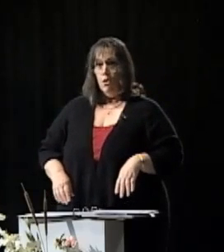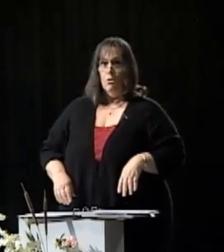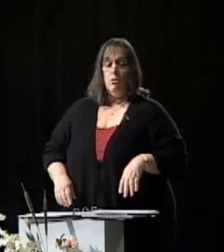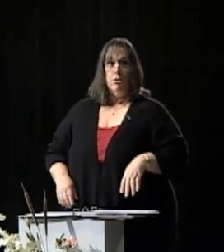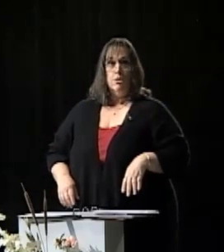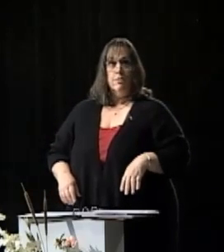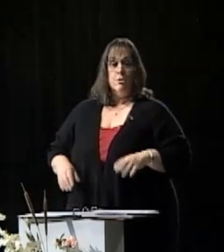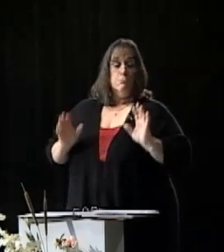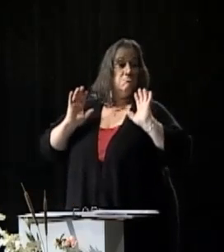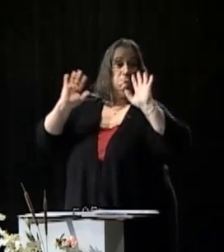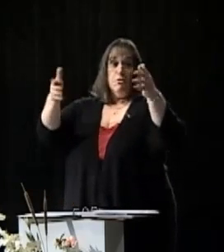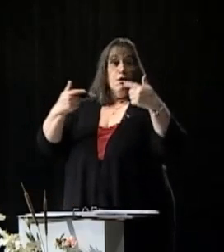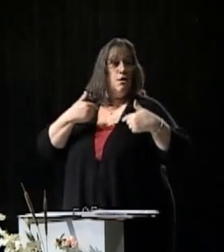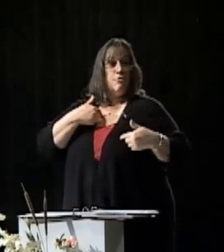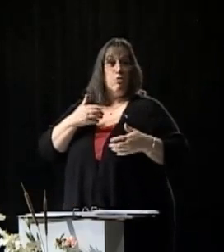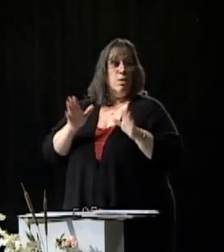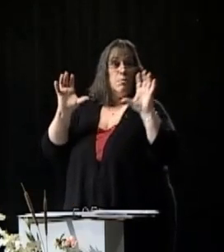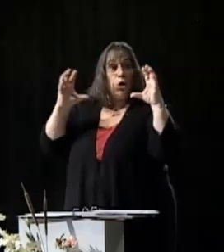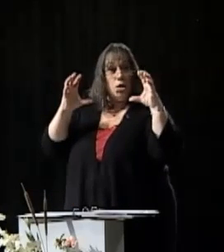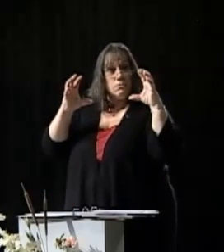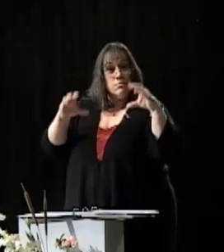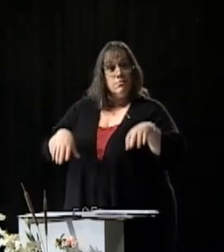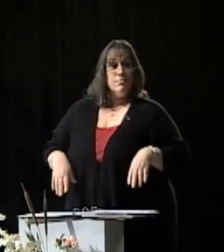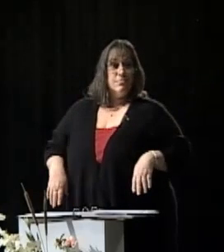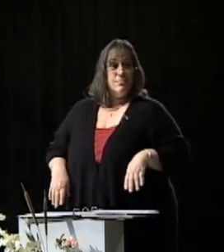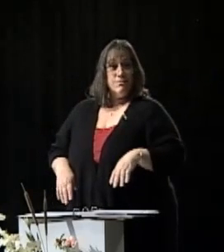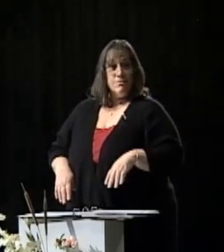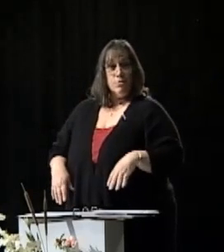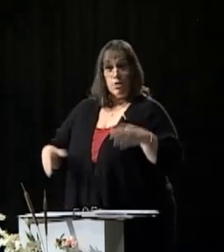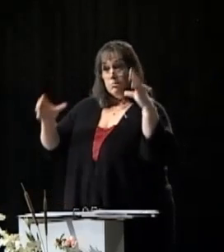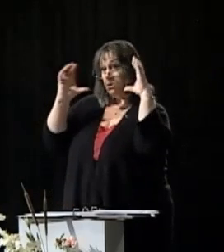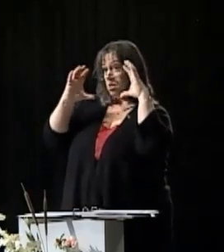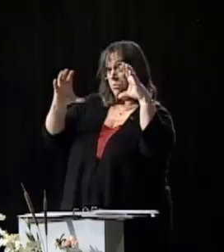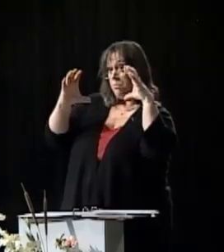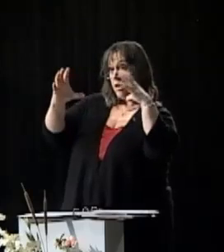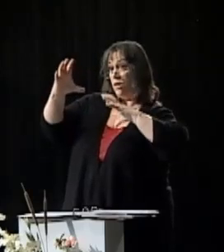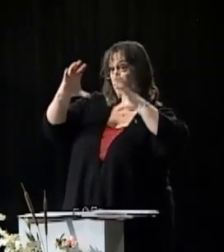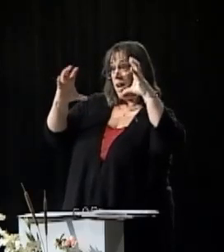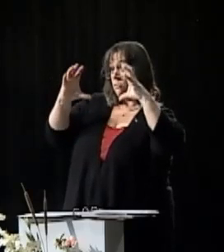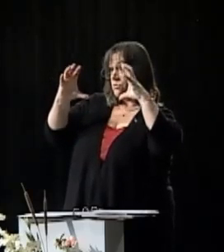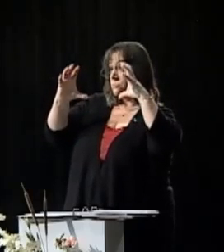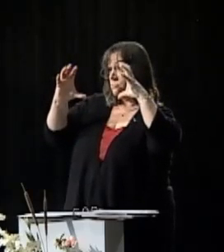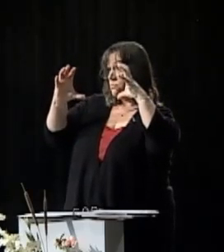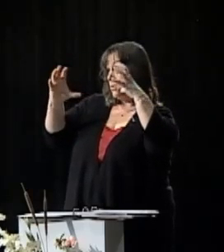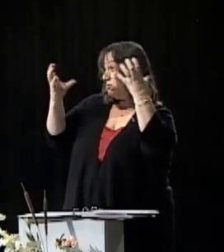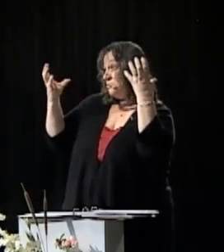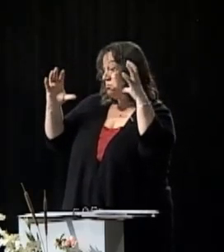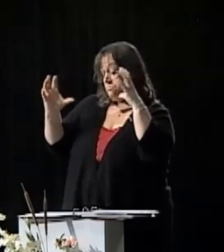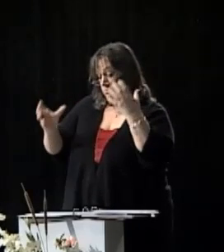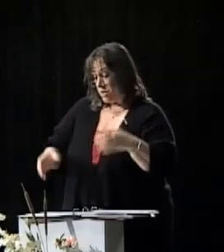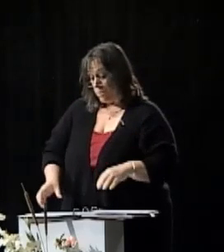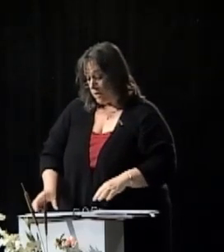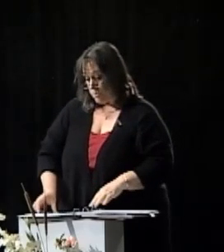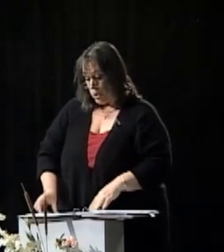Or you can even do, throw me the ball. Okay, just simply making the round. That's just simply as ball.